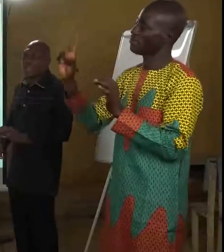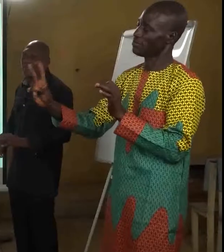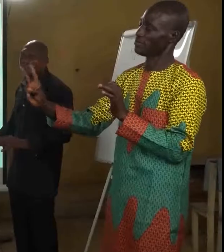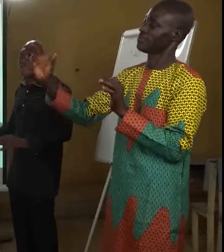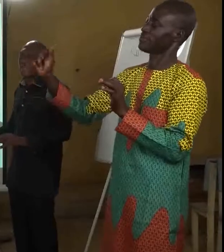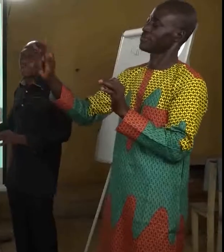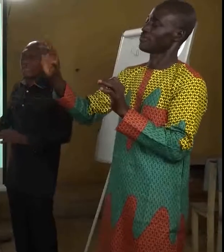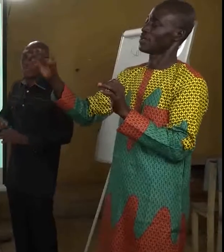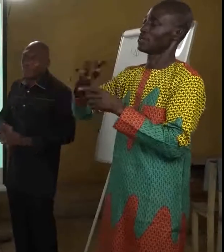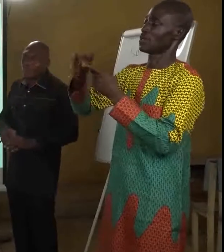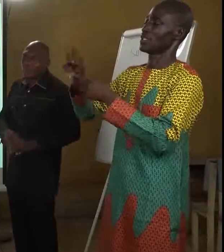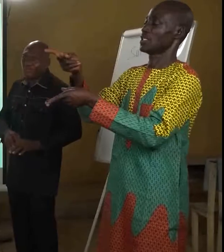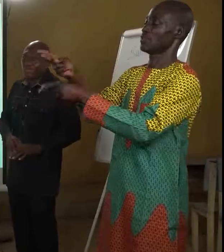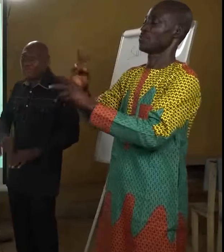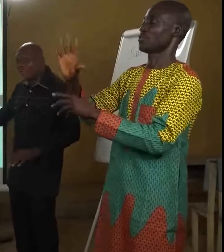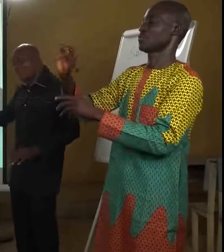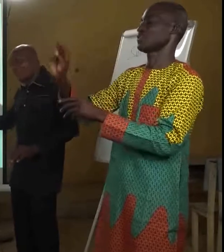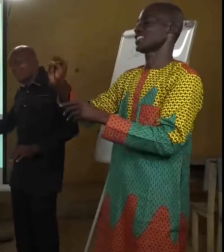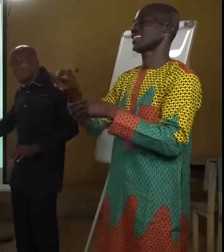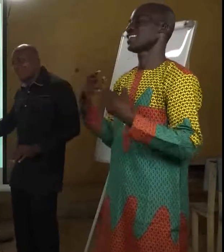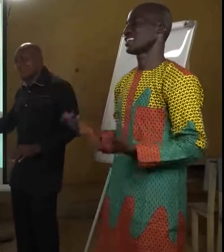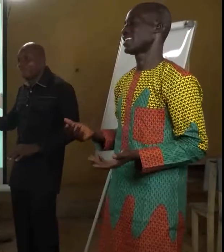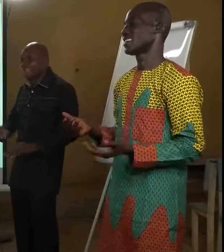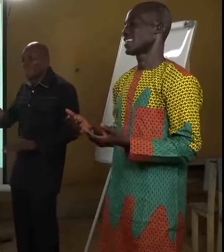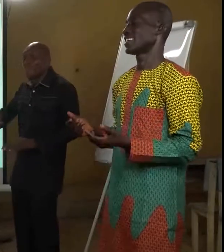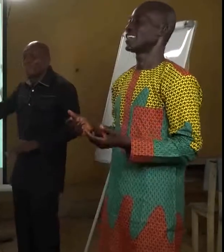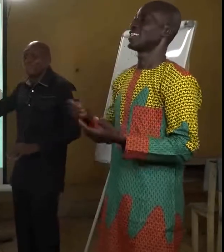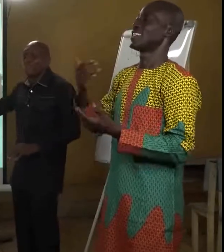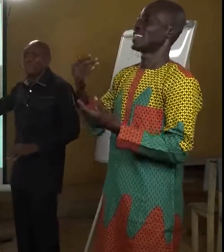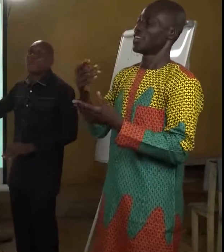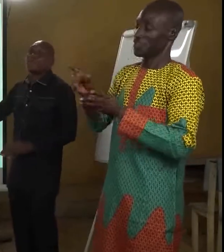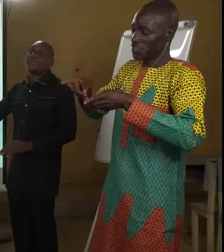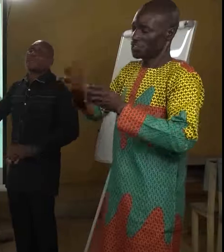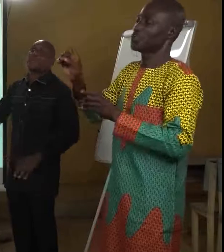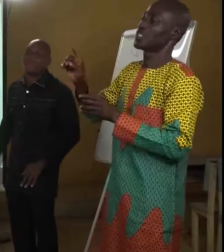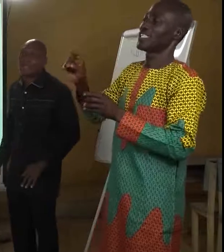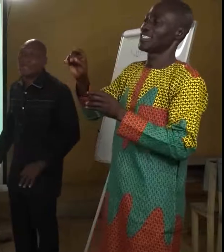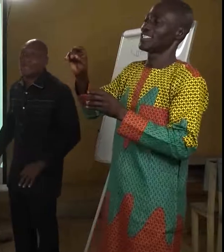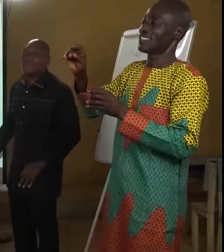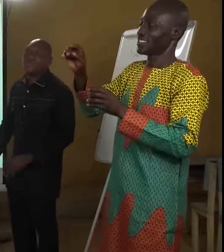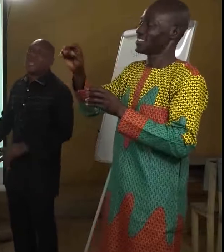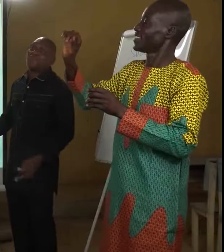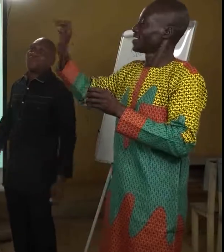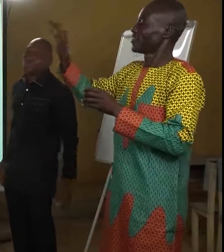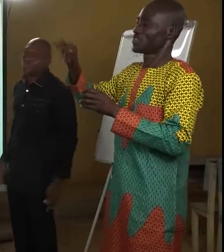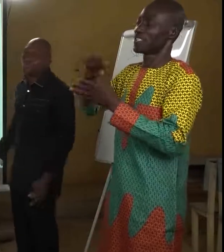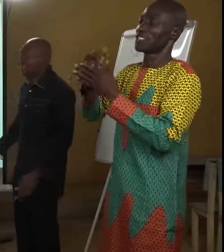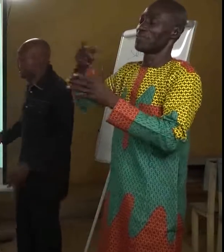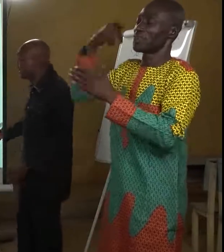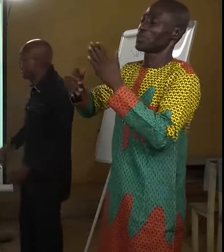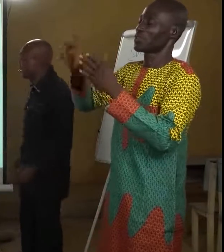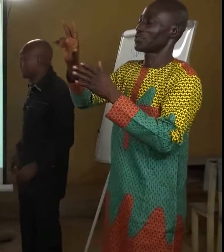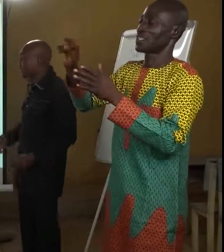borrowed 50 naira, and 50 naira can buy a loaf of bread of 50 naira, that loaf of bread of 50 naira during inflation will now cost about 300 naira. So they have